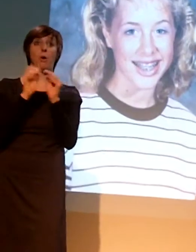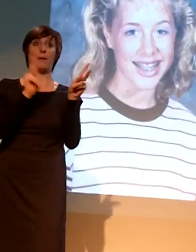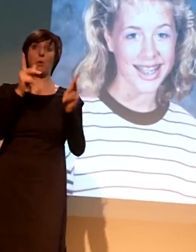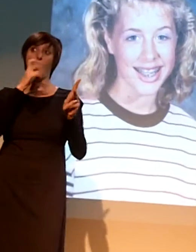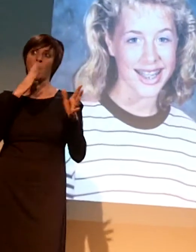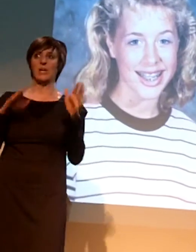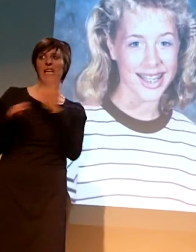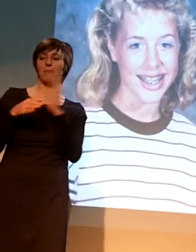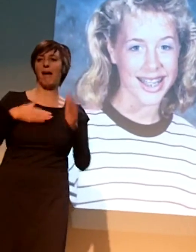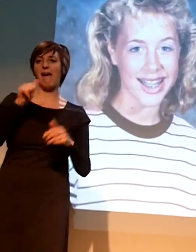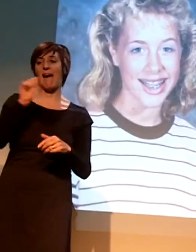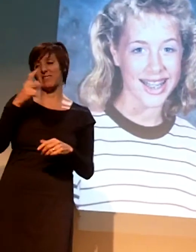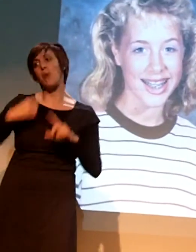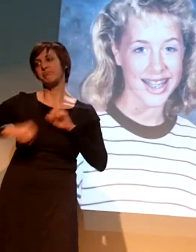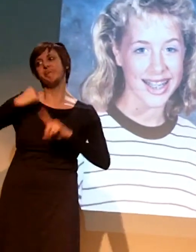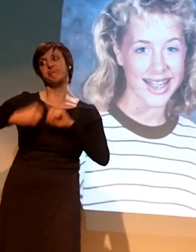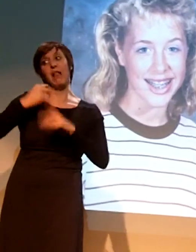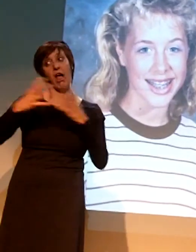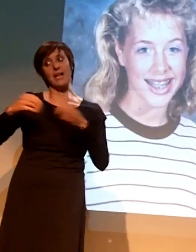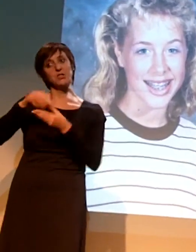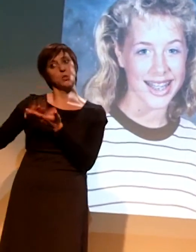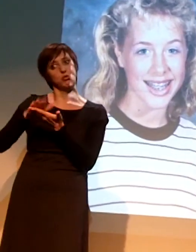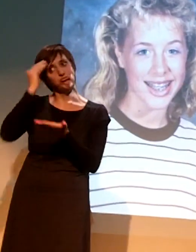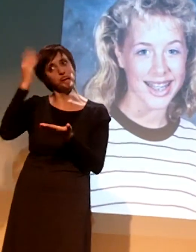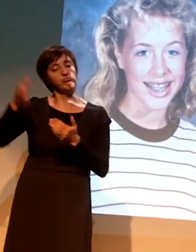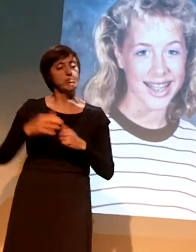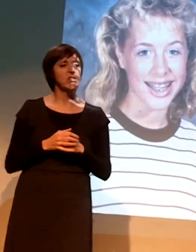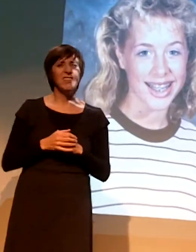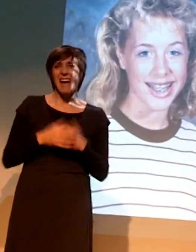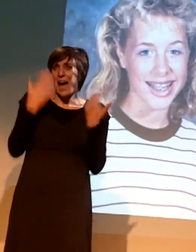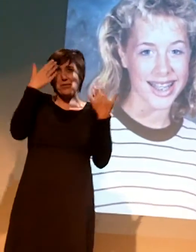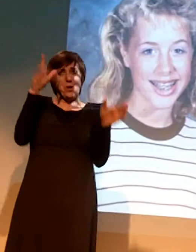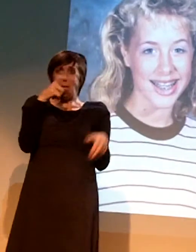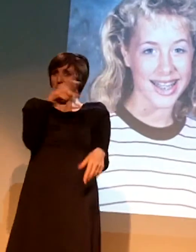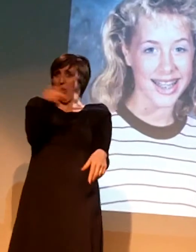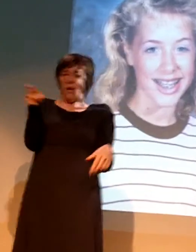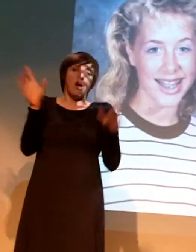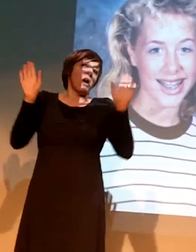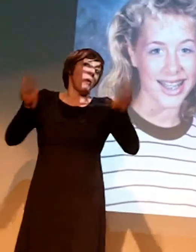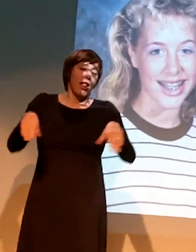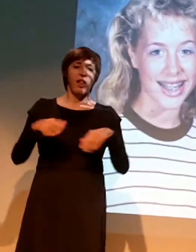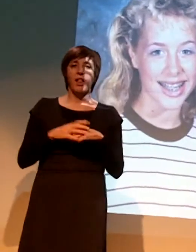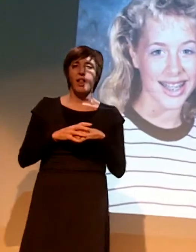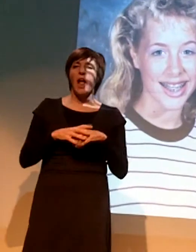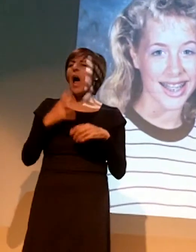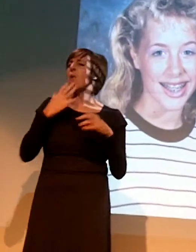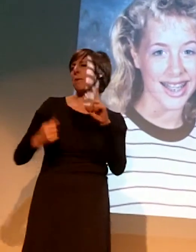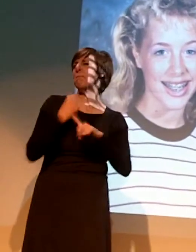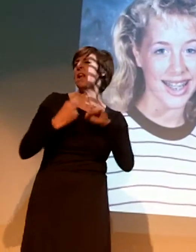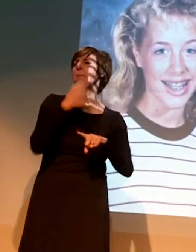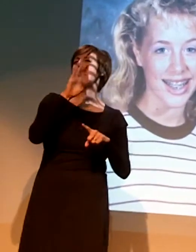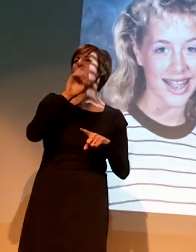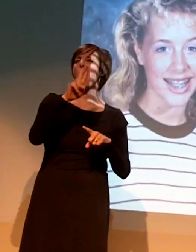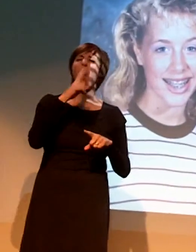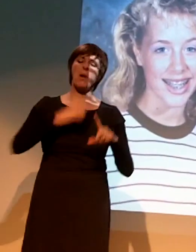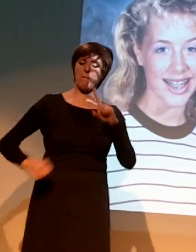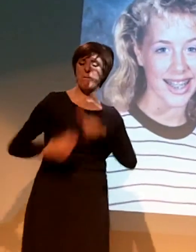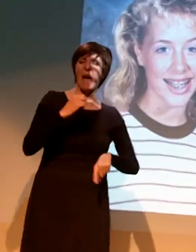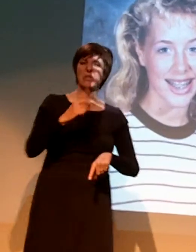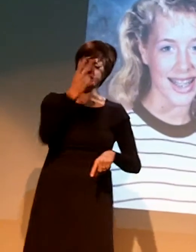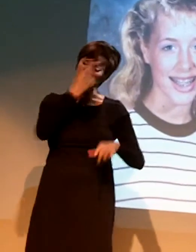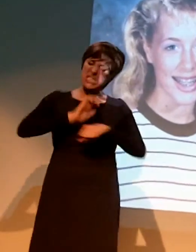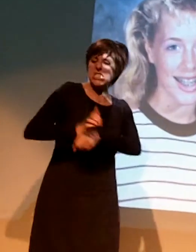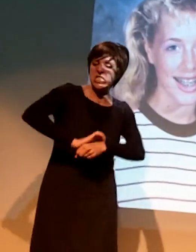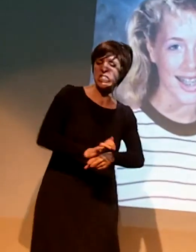I got my ass kicked a lot in school. I don't even know Amy. Oh, well. I want to beat Bo up. I want to pound his dick into